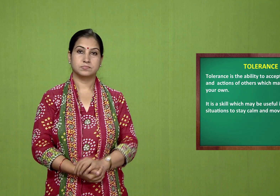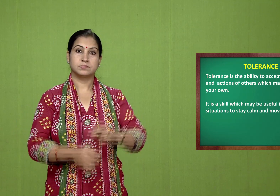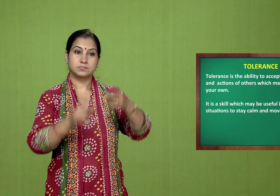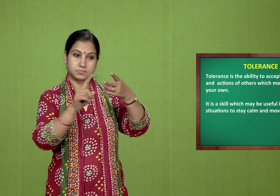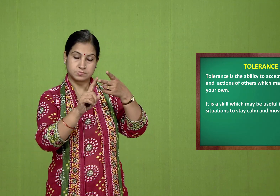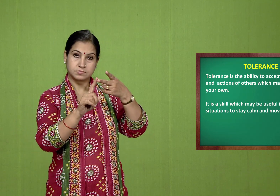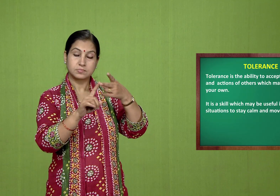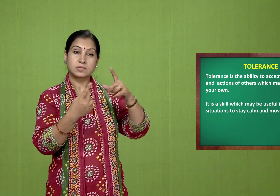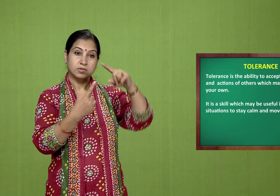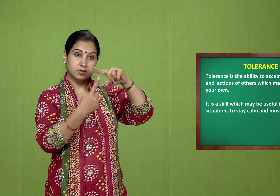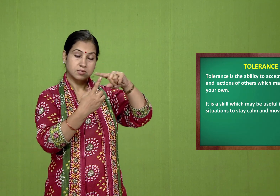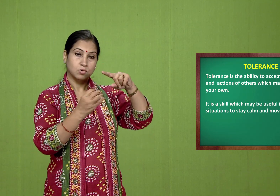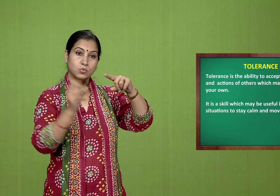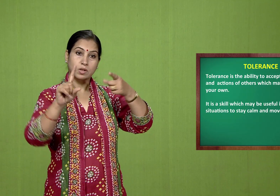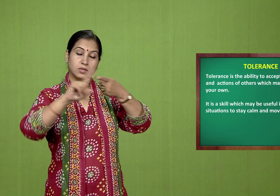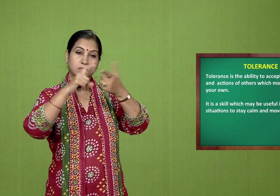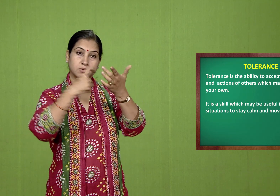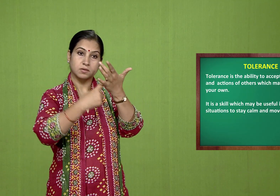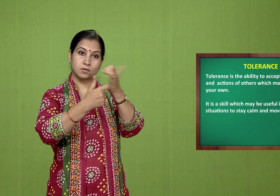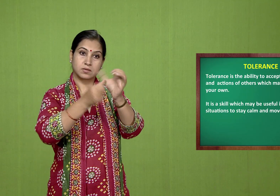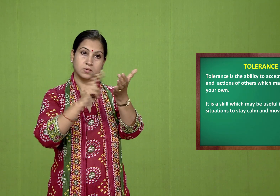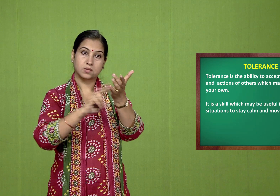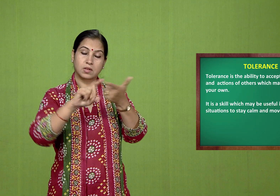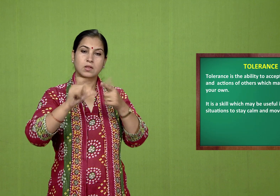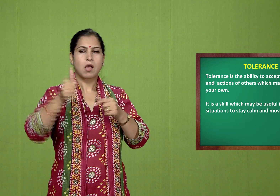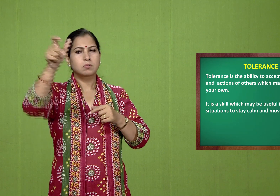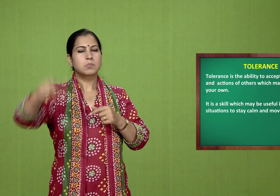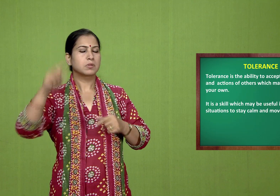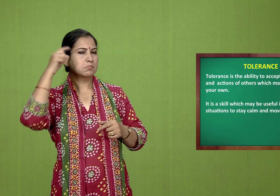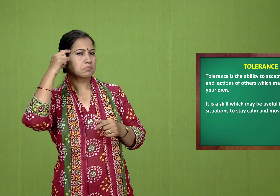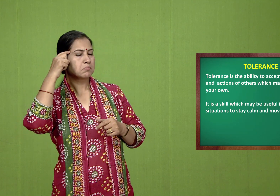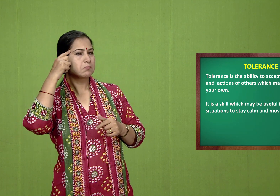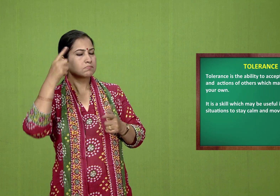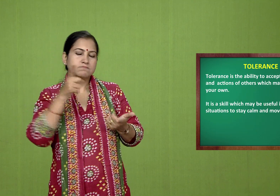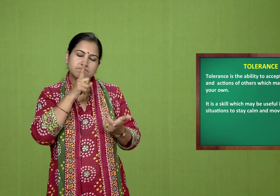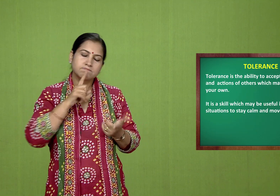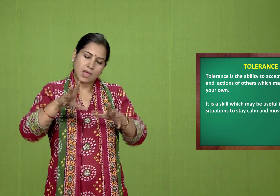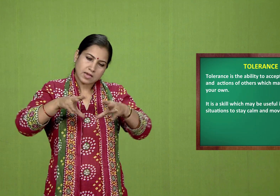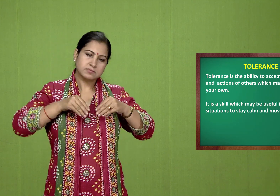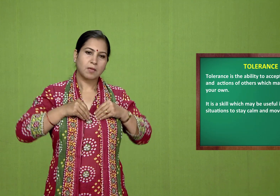Tolerance is the ability to accept opinions and